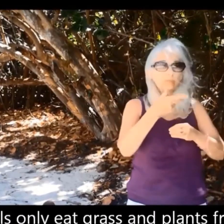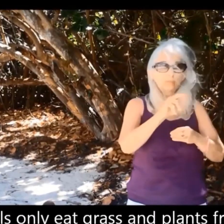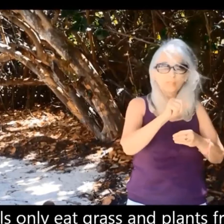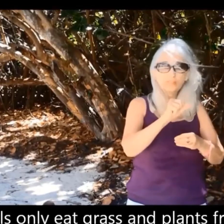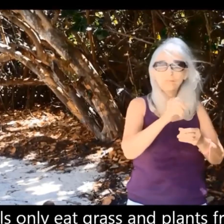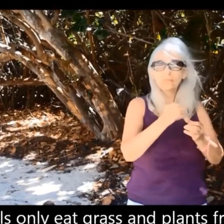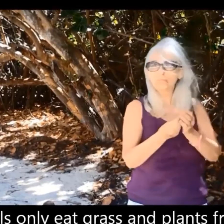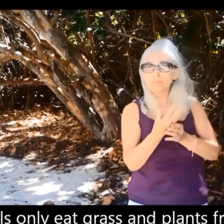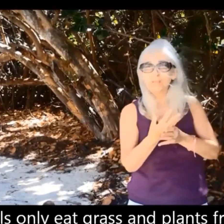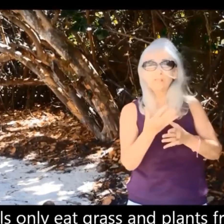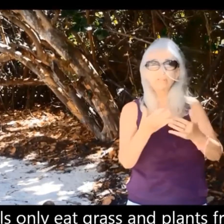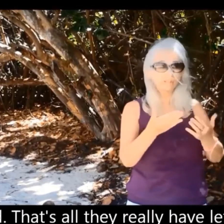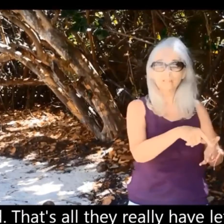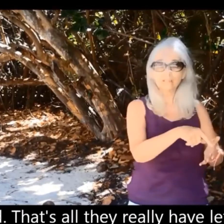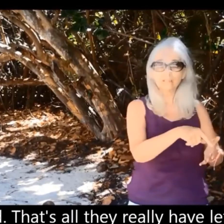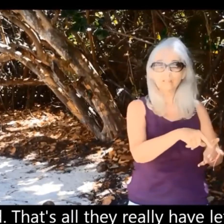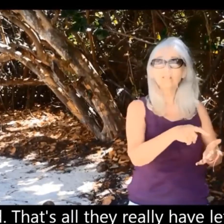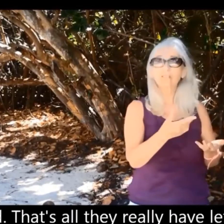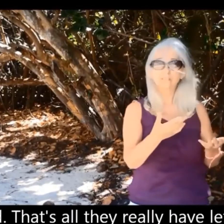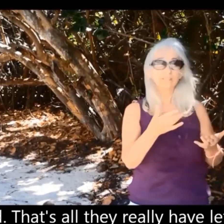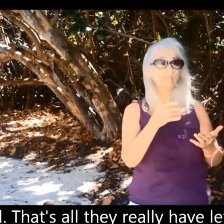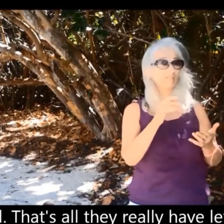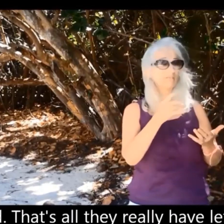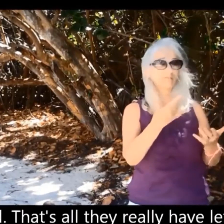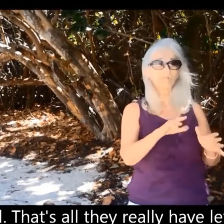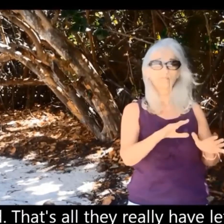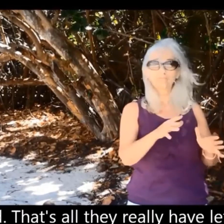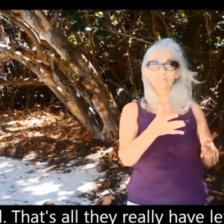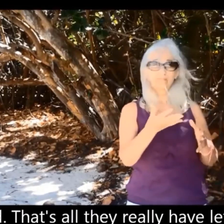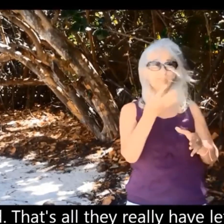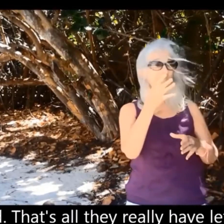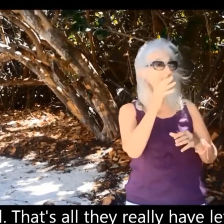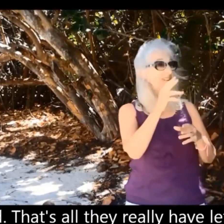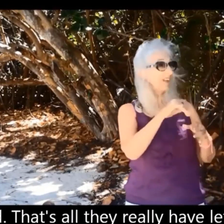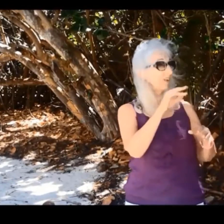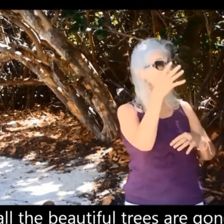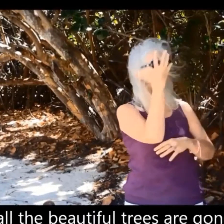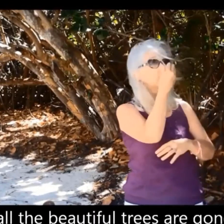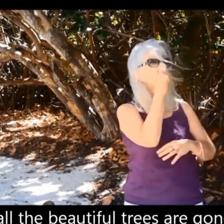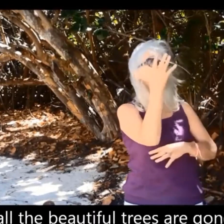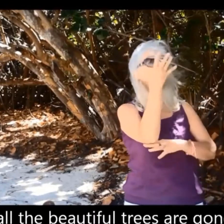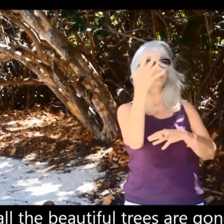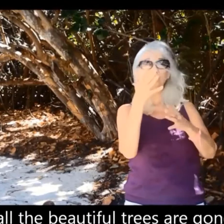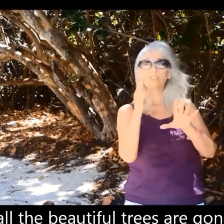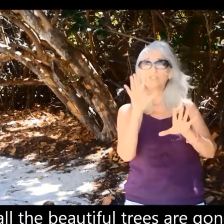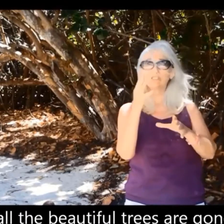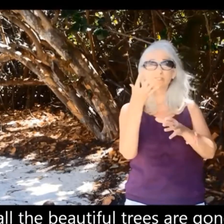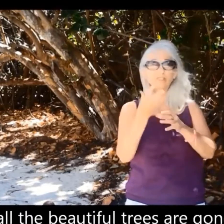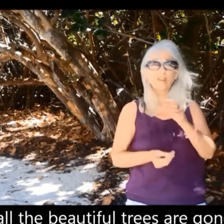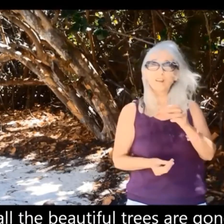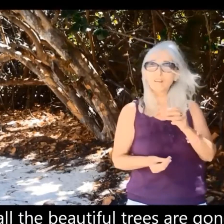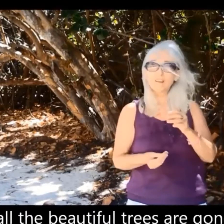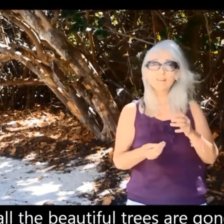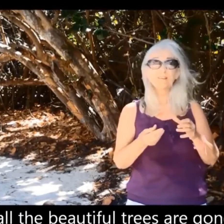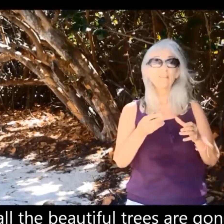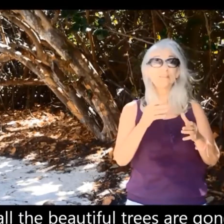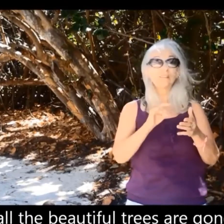and plants from the land. That's all they really have left. When all the beautiful trees are